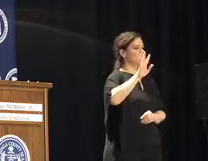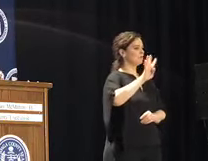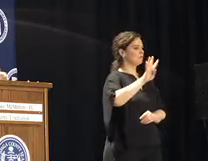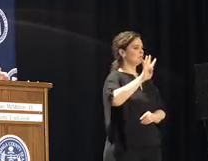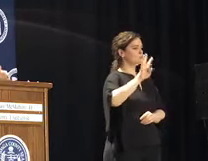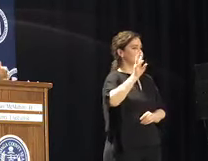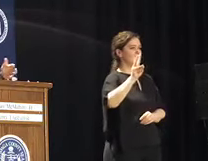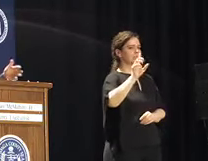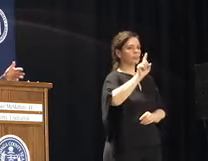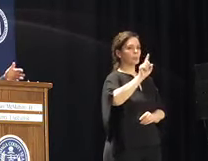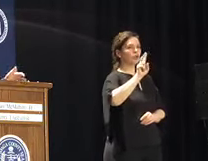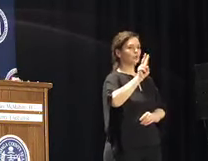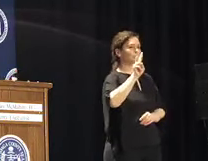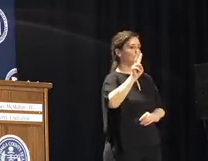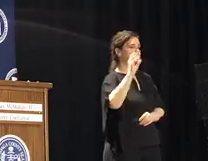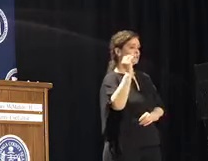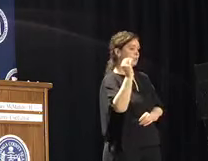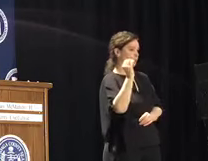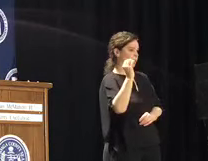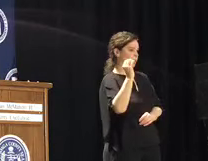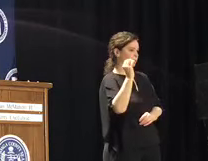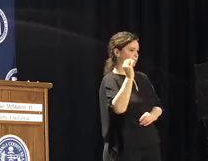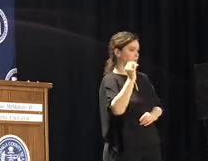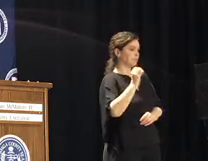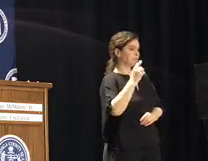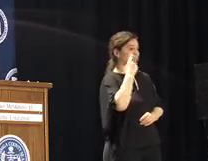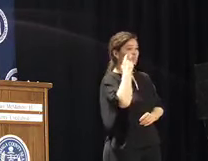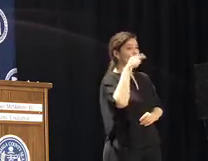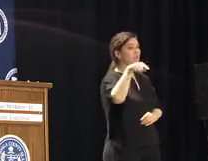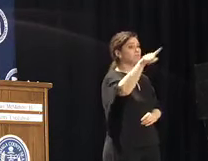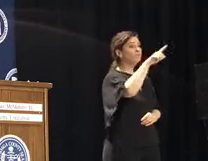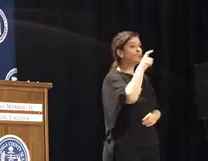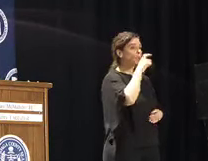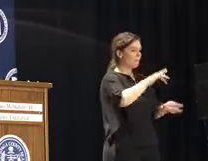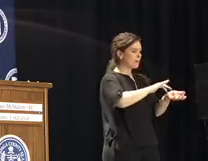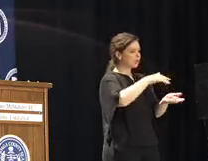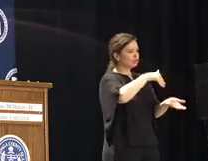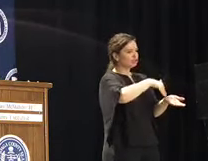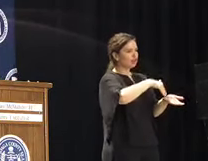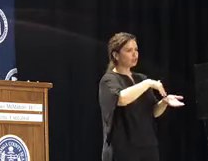of our healthcare workers, EMS, emergency management workers,